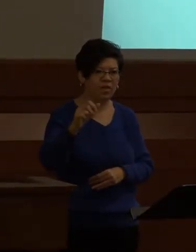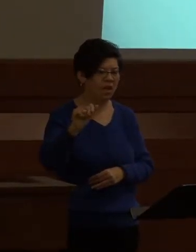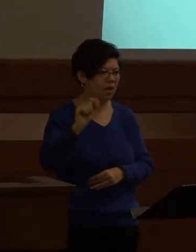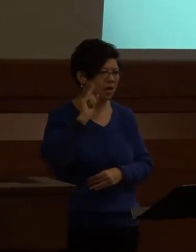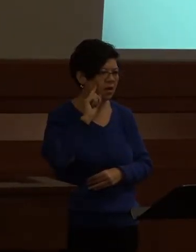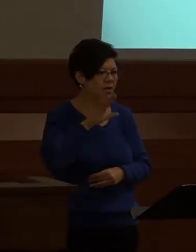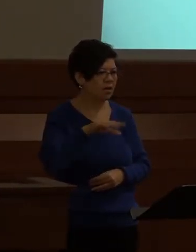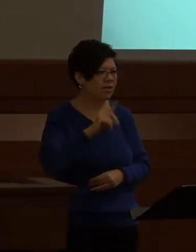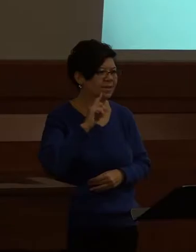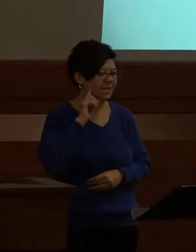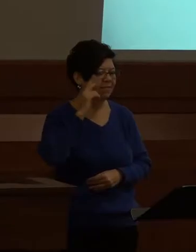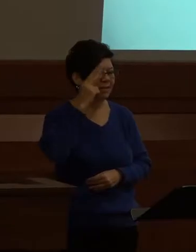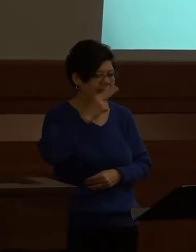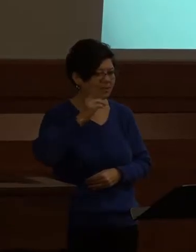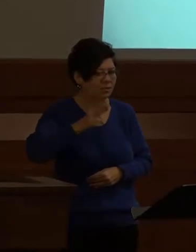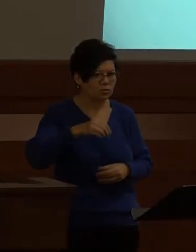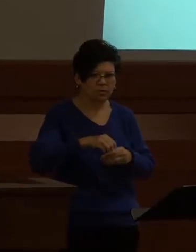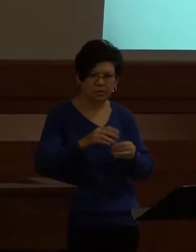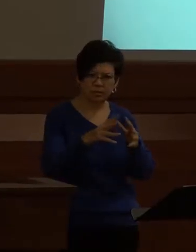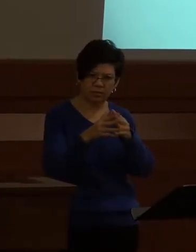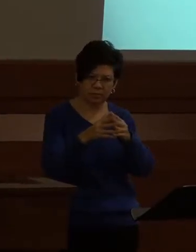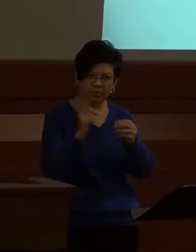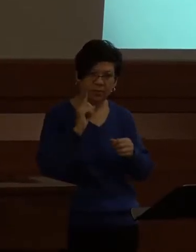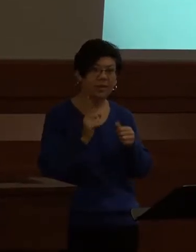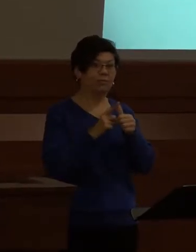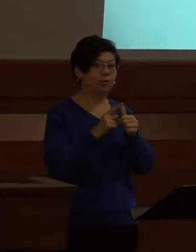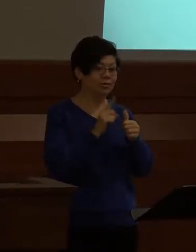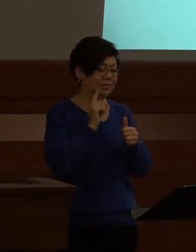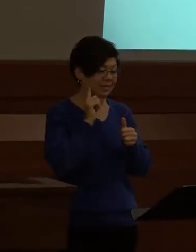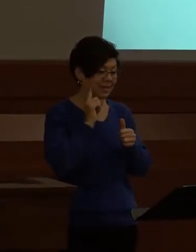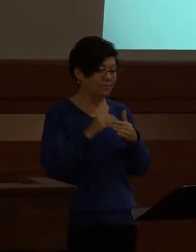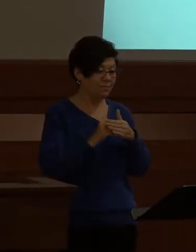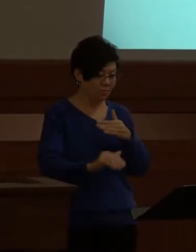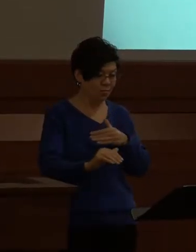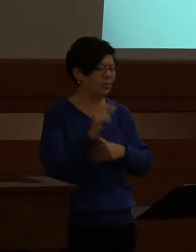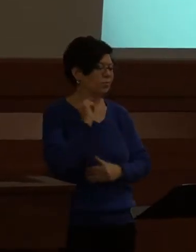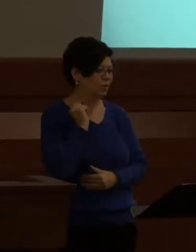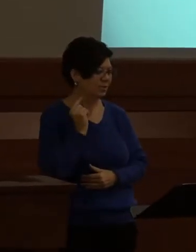History in the United States, and the First Deaf-Born Priest.